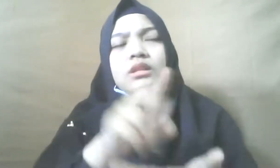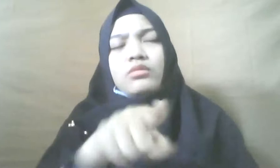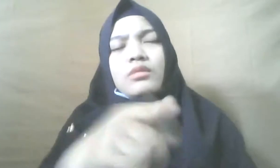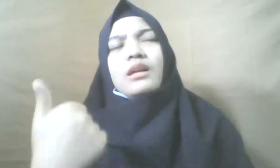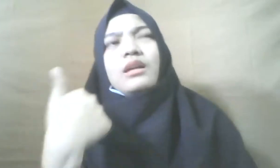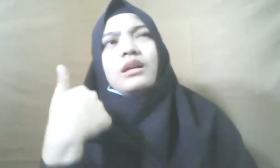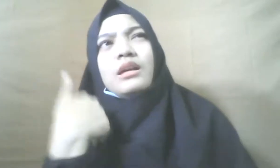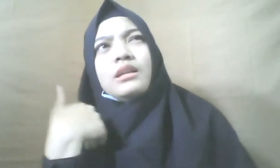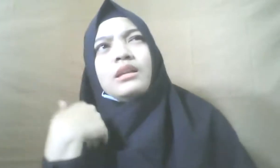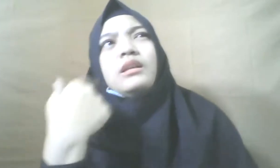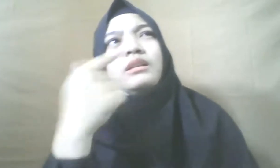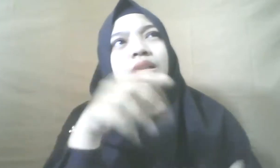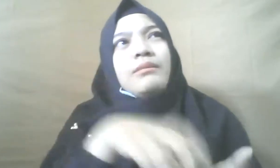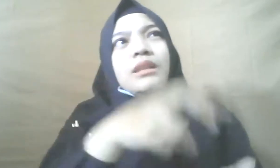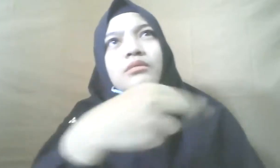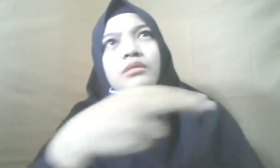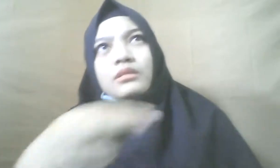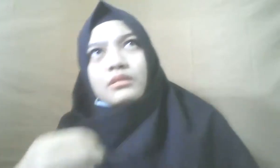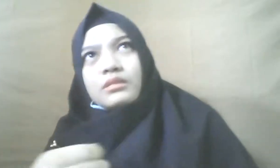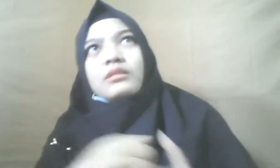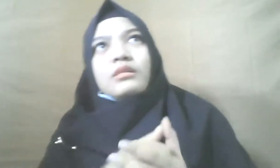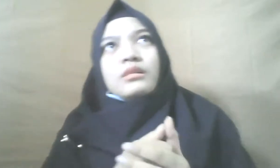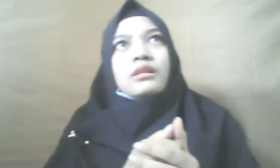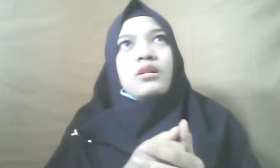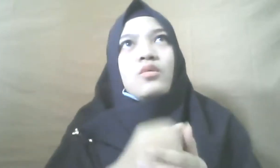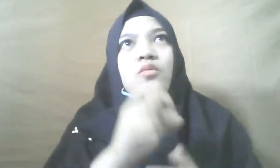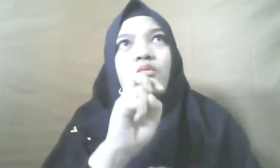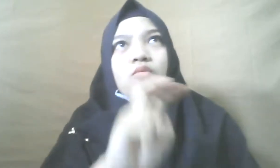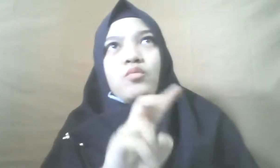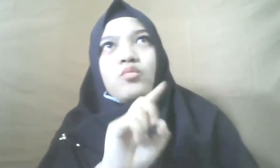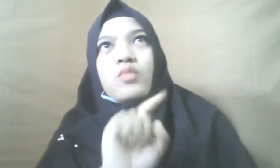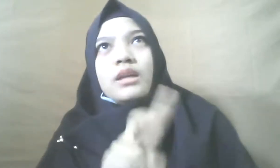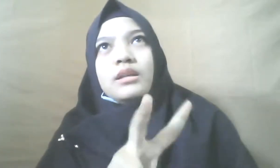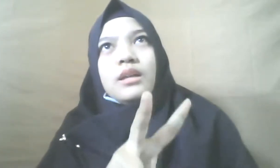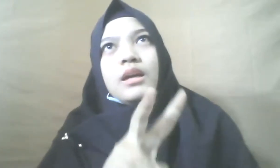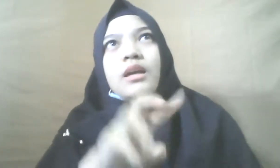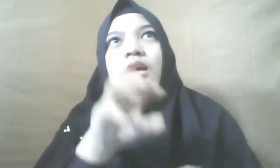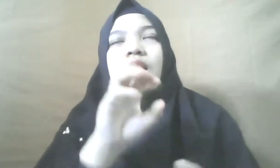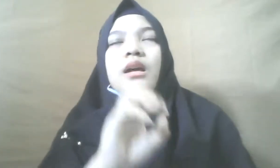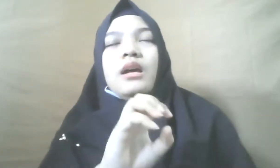only 401 students with disabilities. So you can see